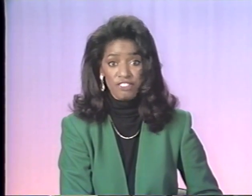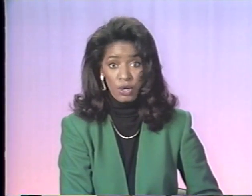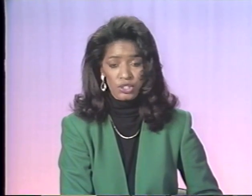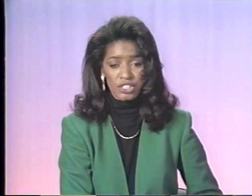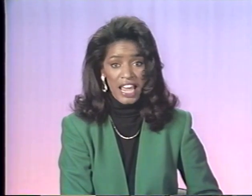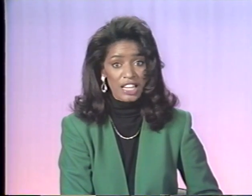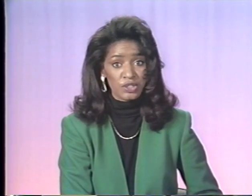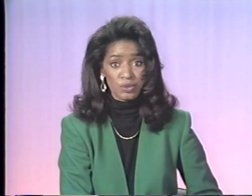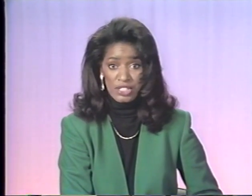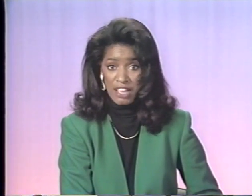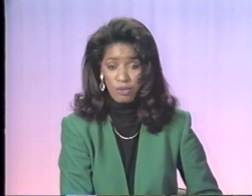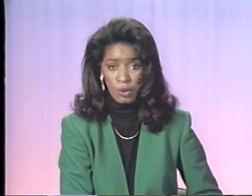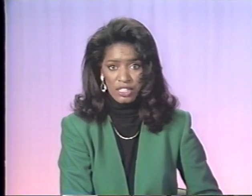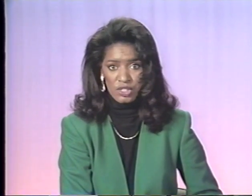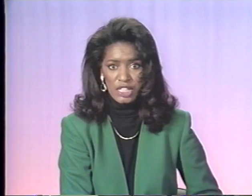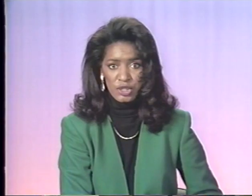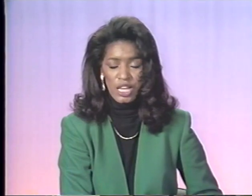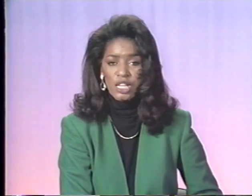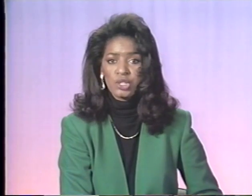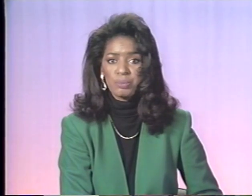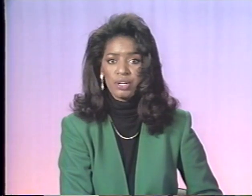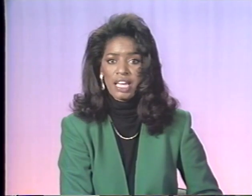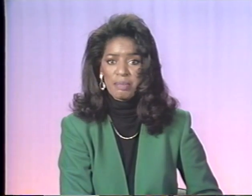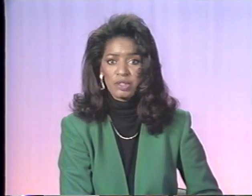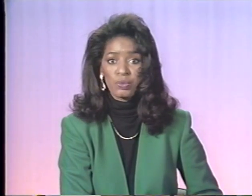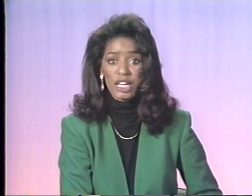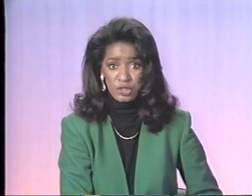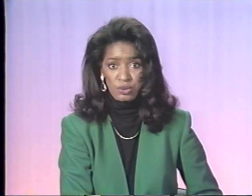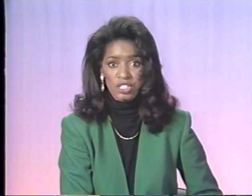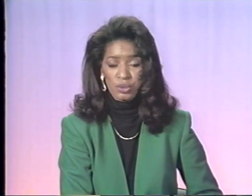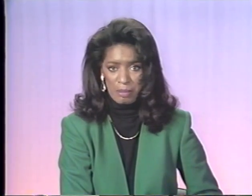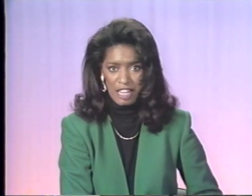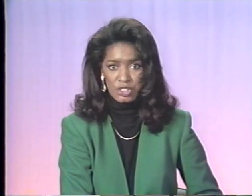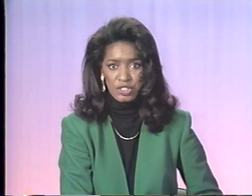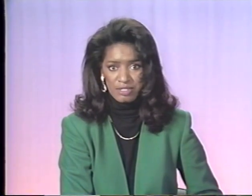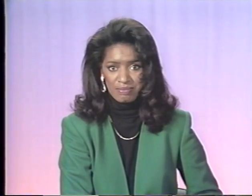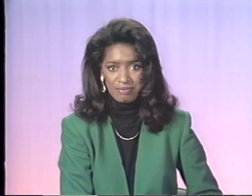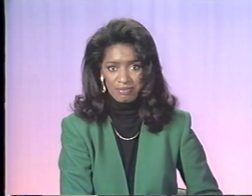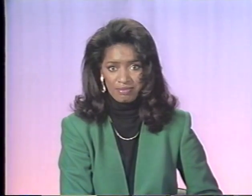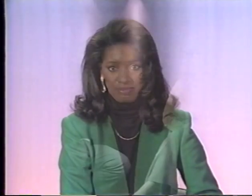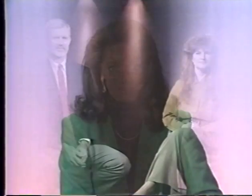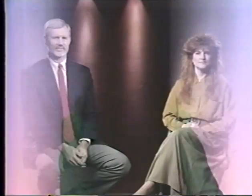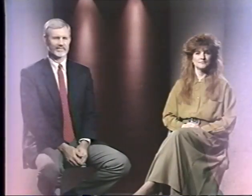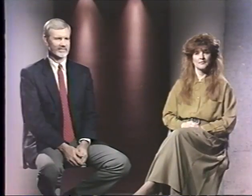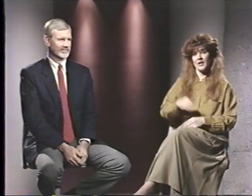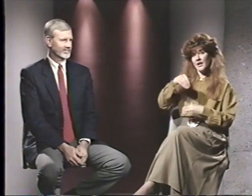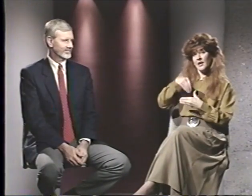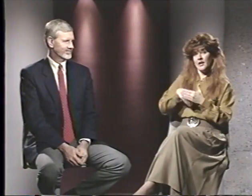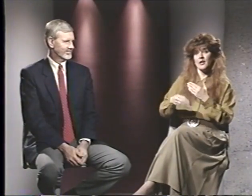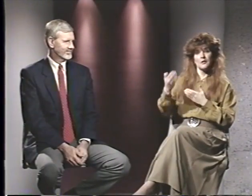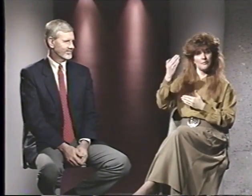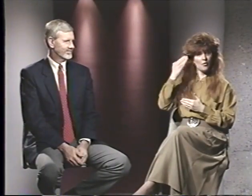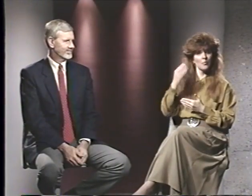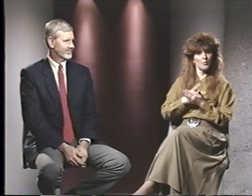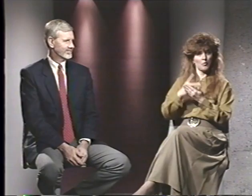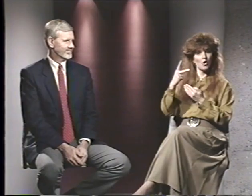first national deaf organization to prohibit racial discrimination. In a former